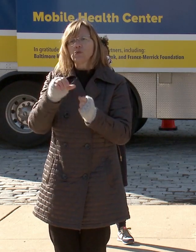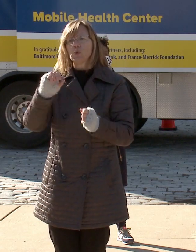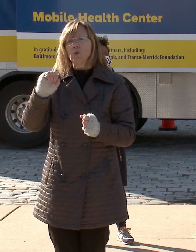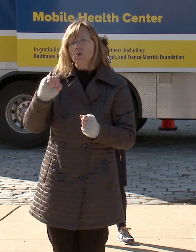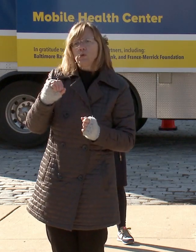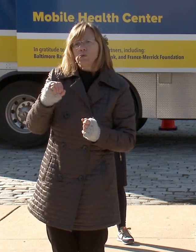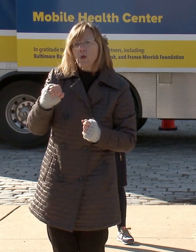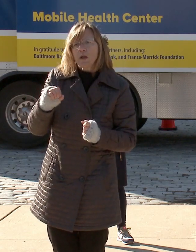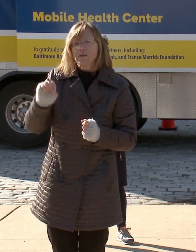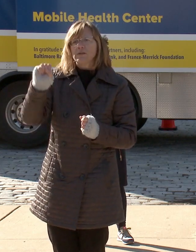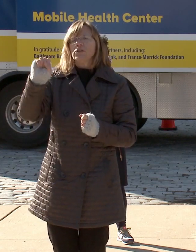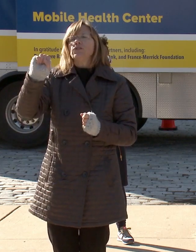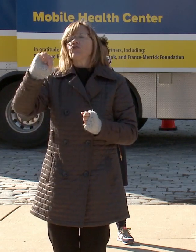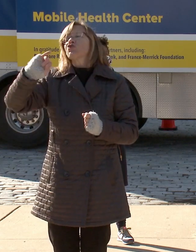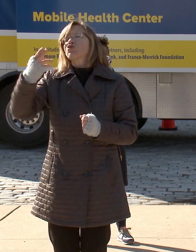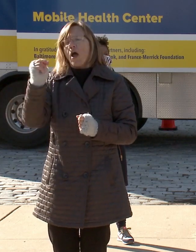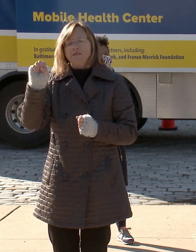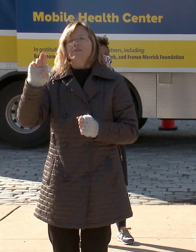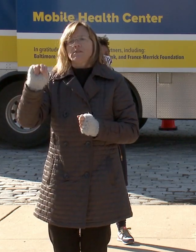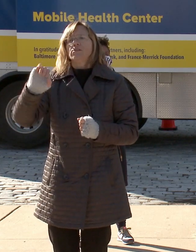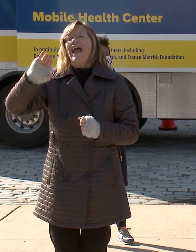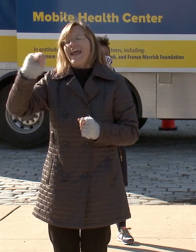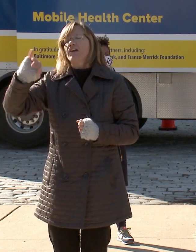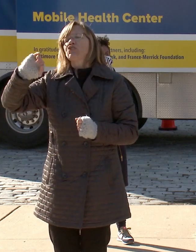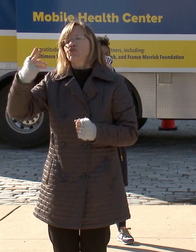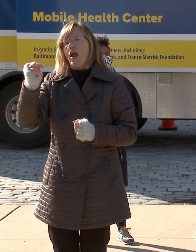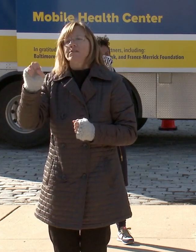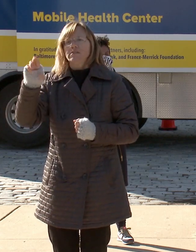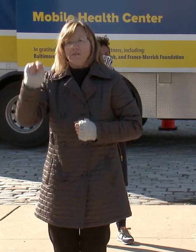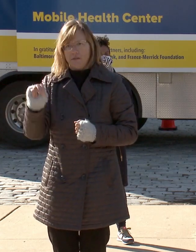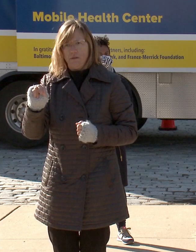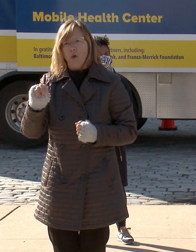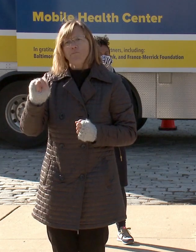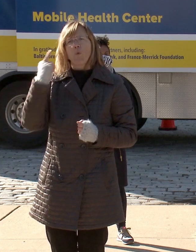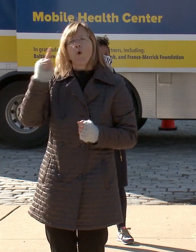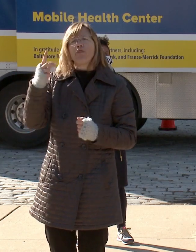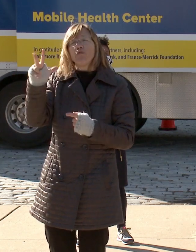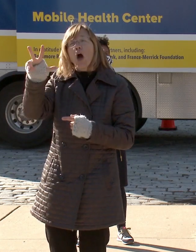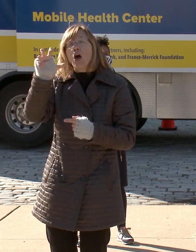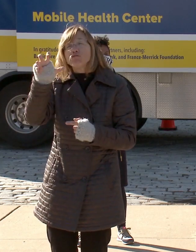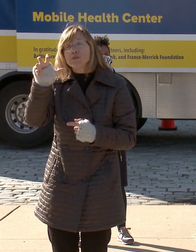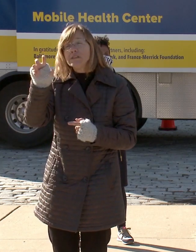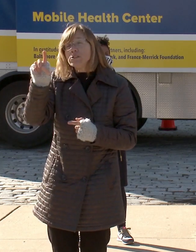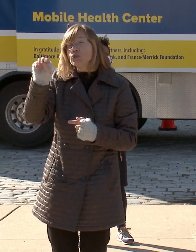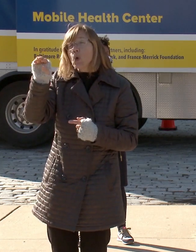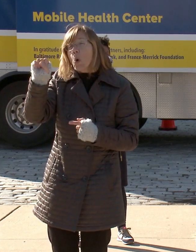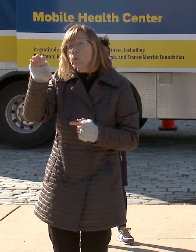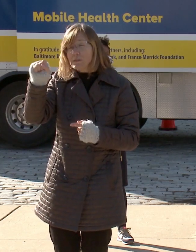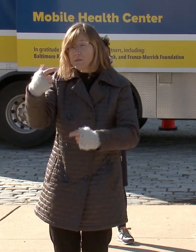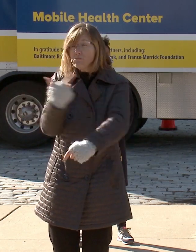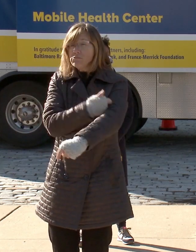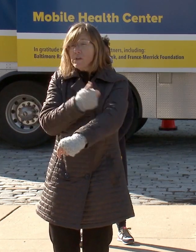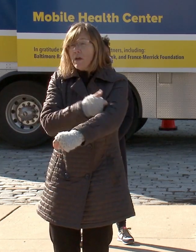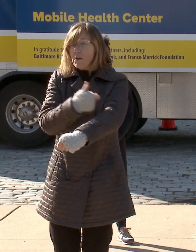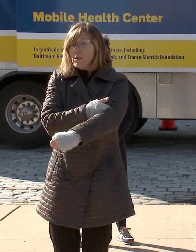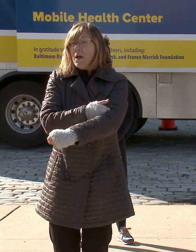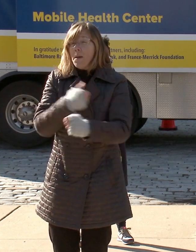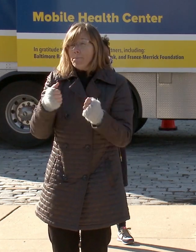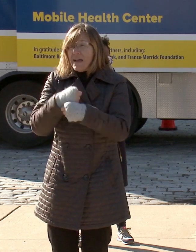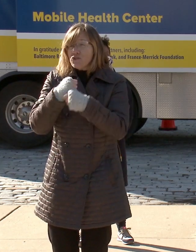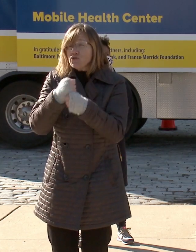partnership to directly purchase 300,000 doses of the vaccine manufactured here in Baltimore